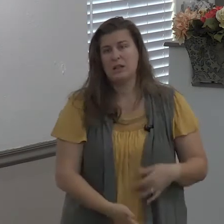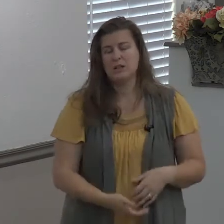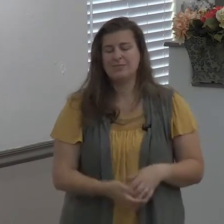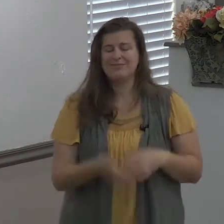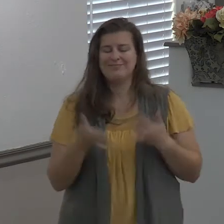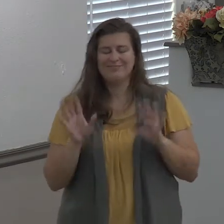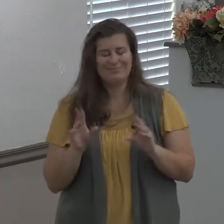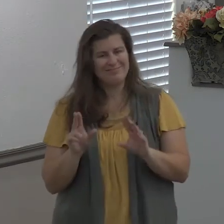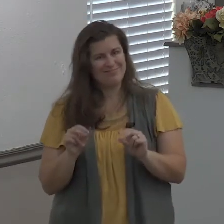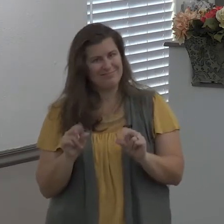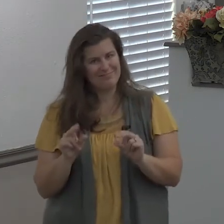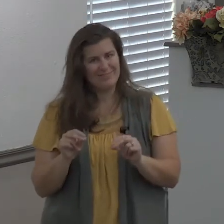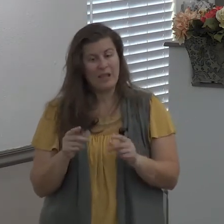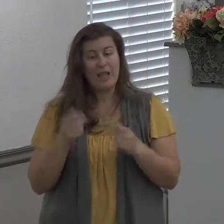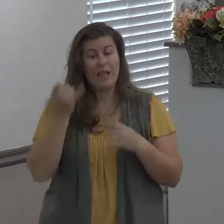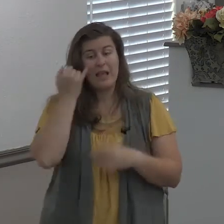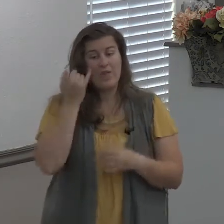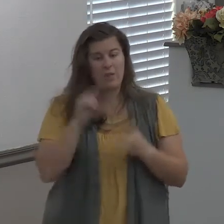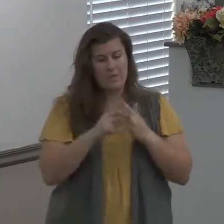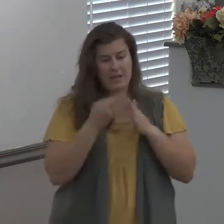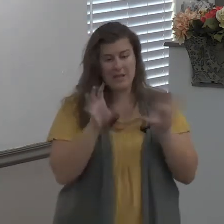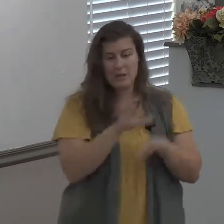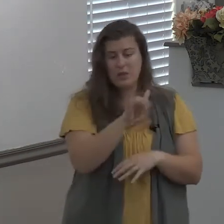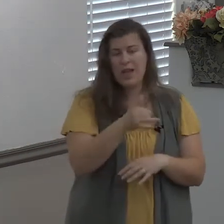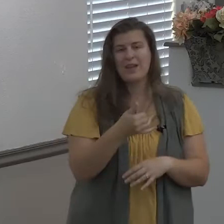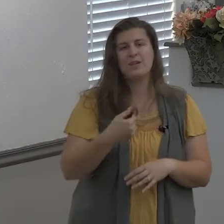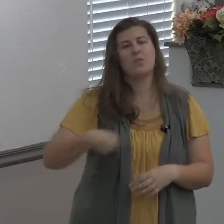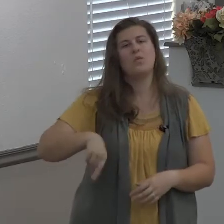for blood, but you and I aren't out for blood.